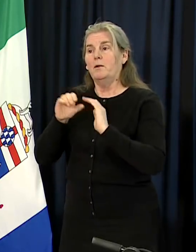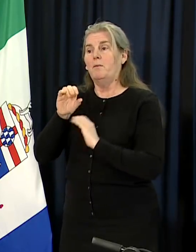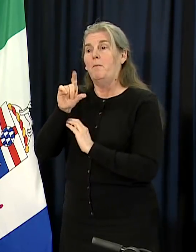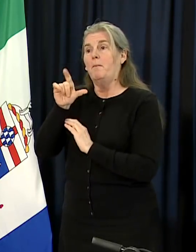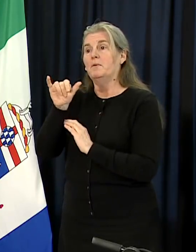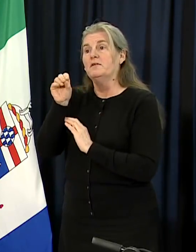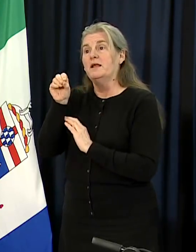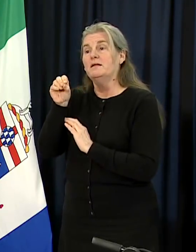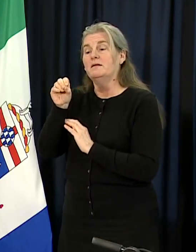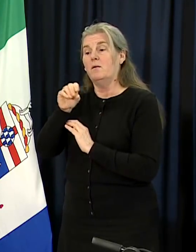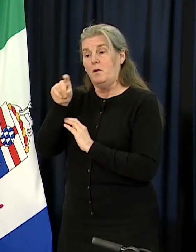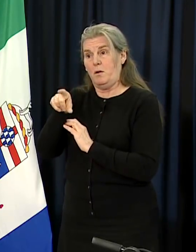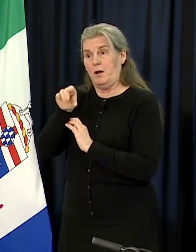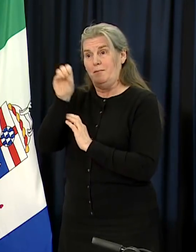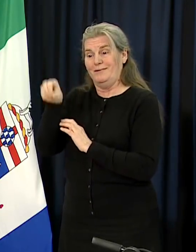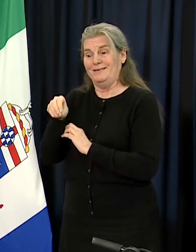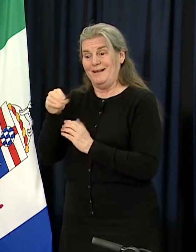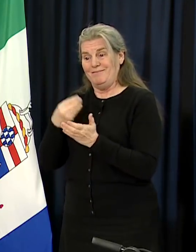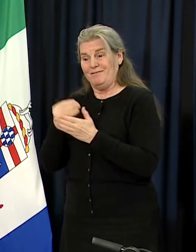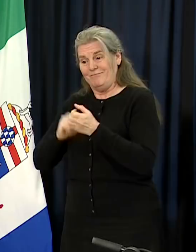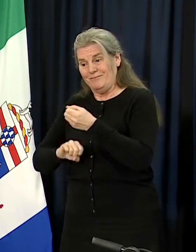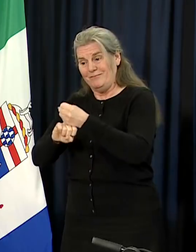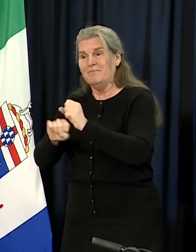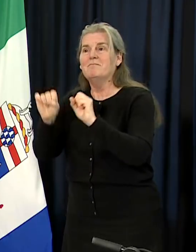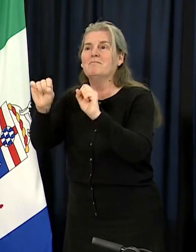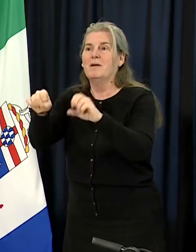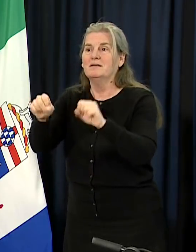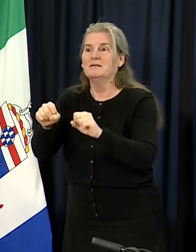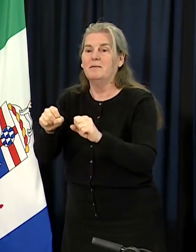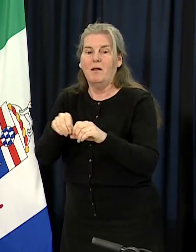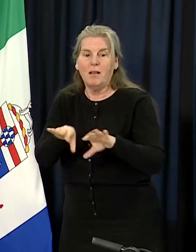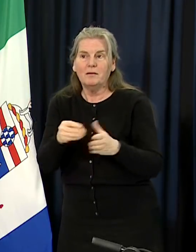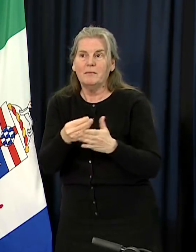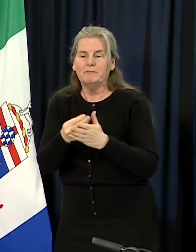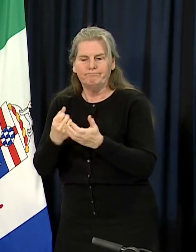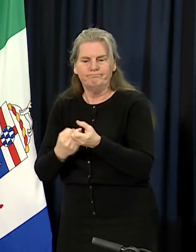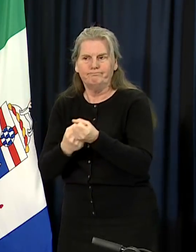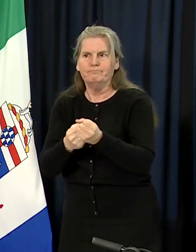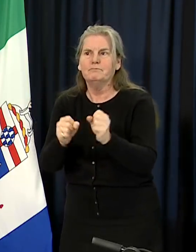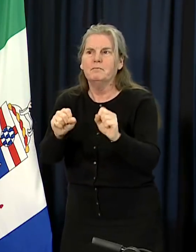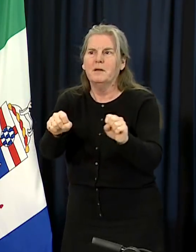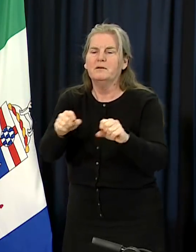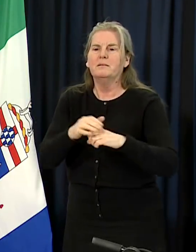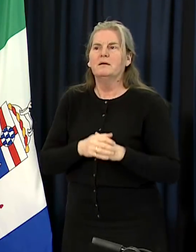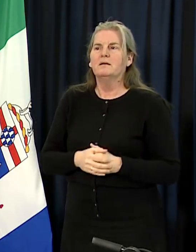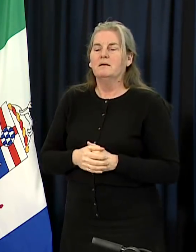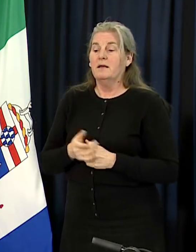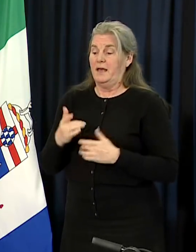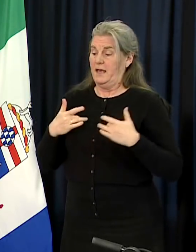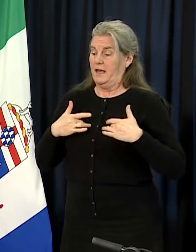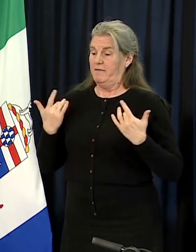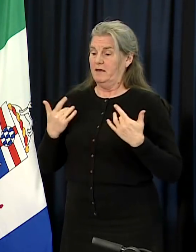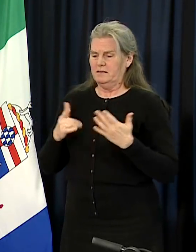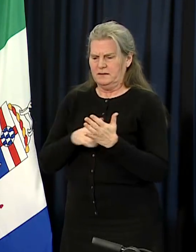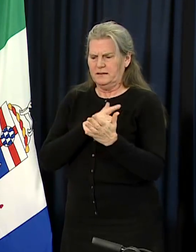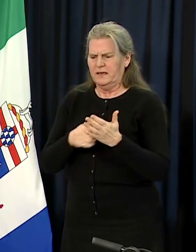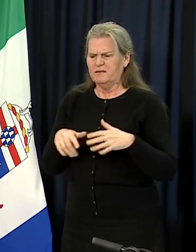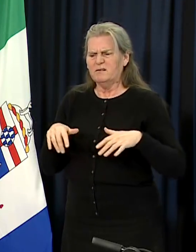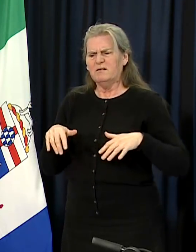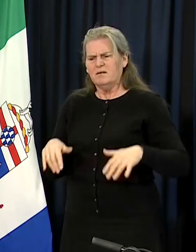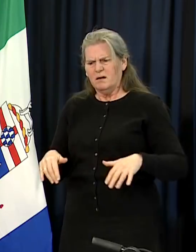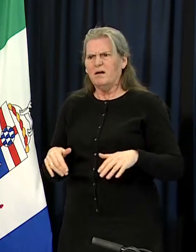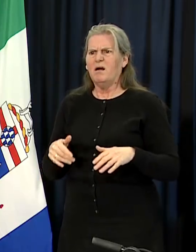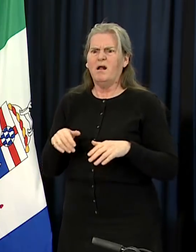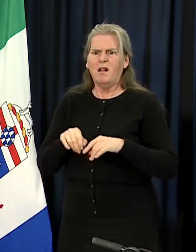of these irretrievable losses. While the loss of these large gatherings is disappointing to